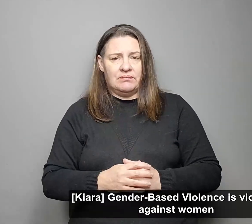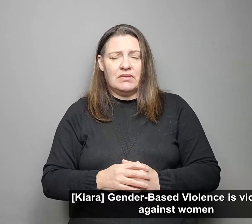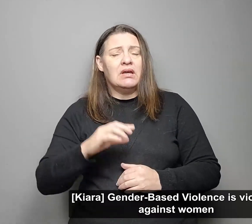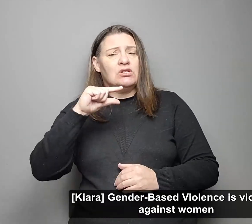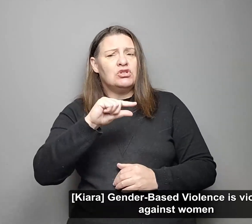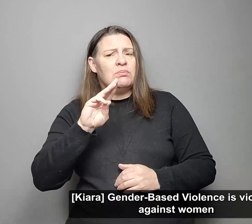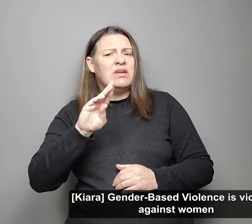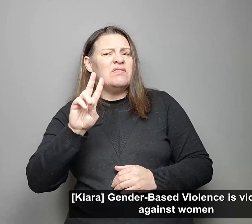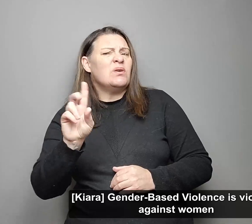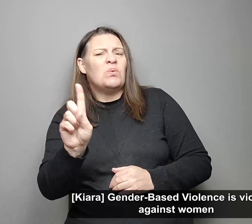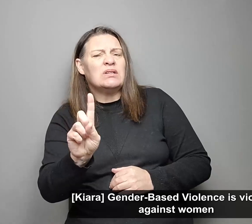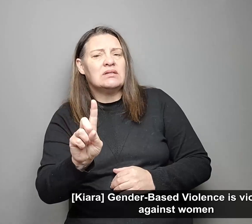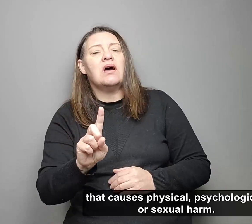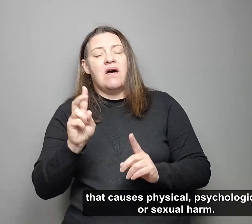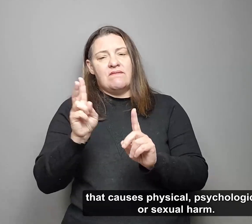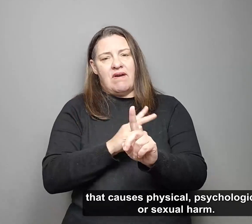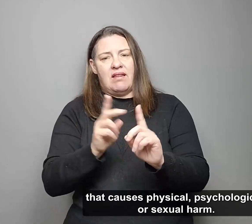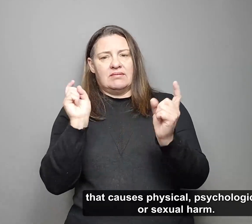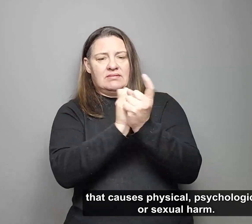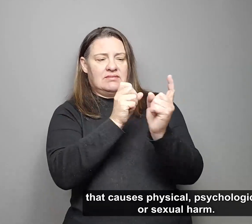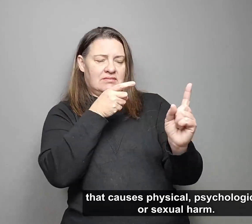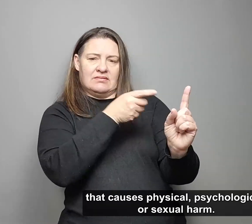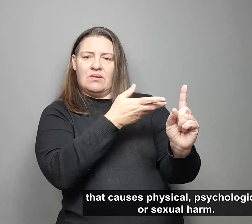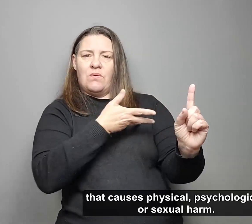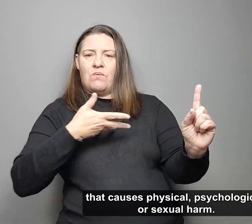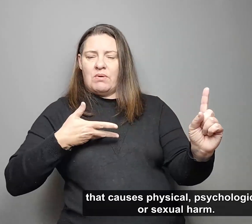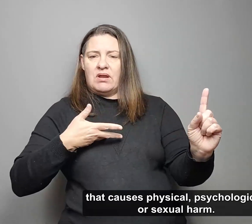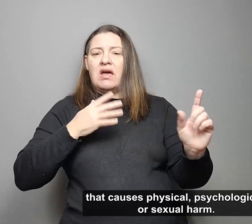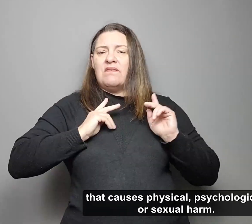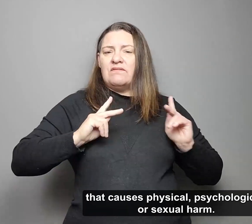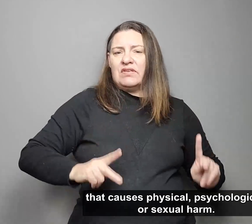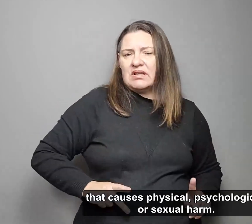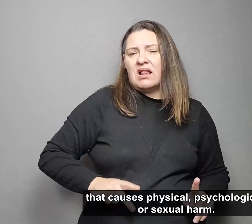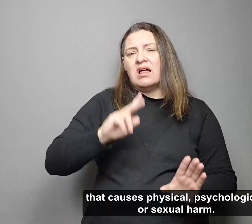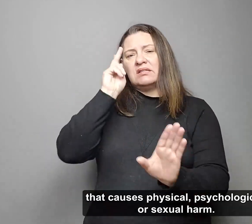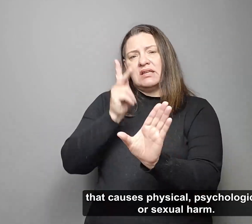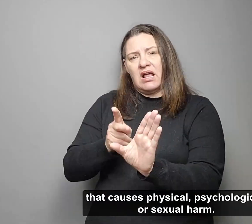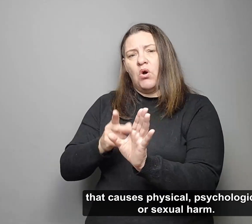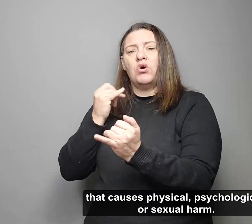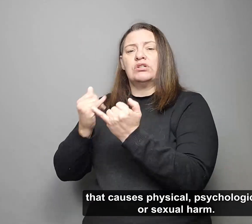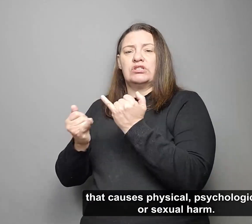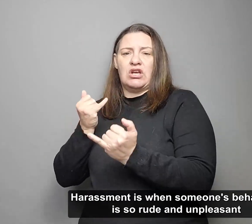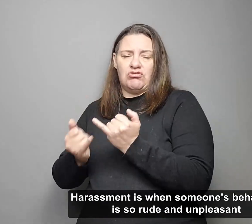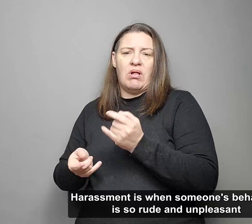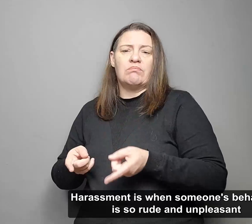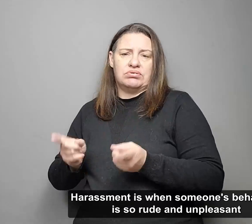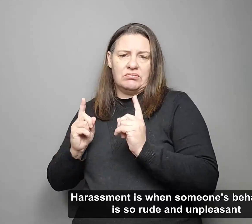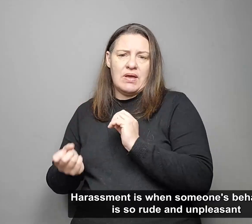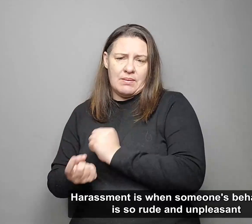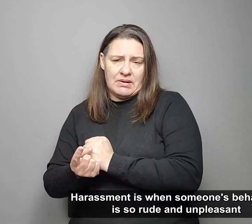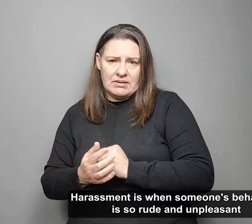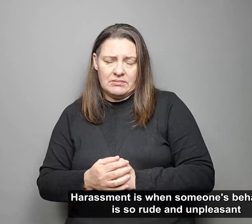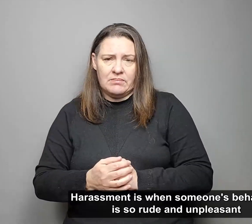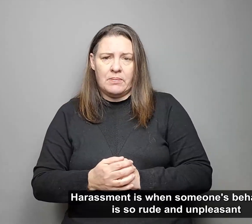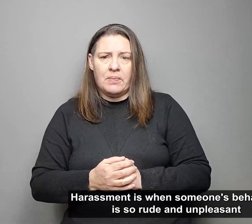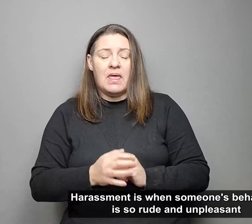Gender-based violence is violence against women that causes physical, psychological, or sexual harm. Harassment is when